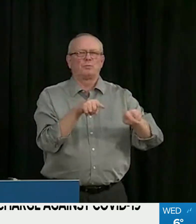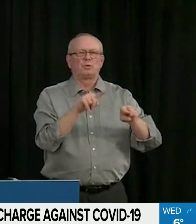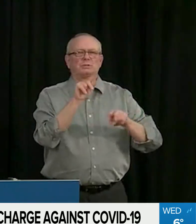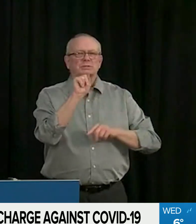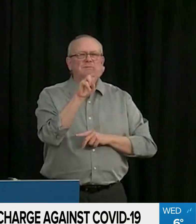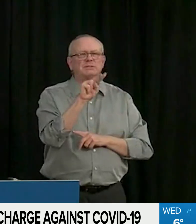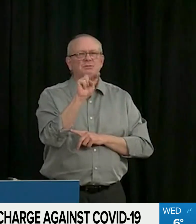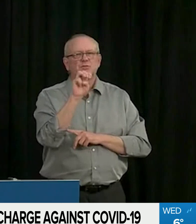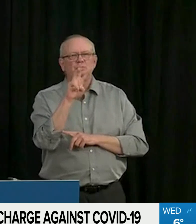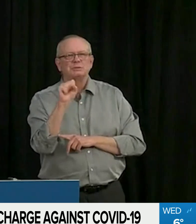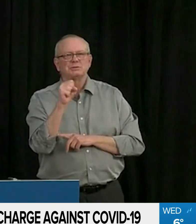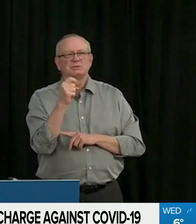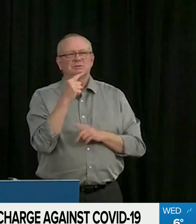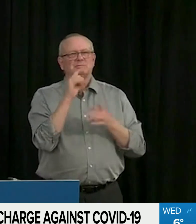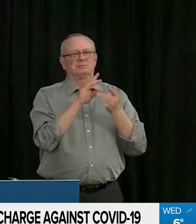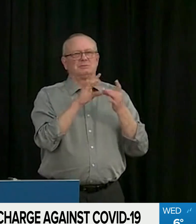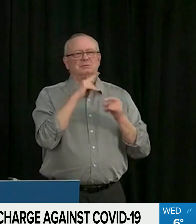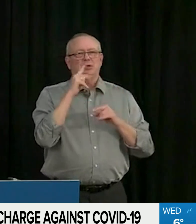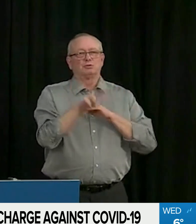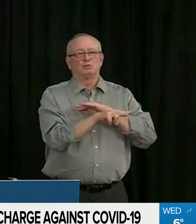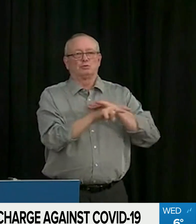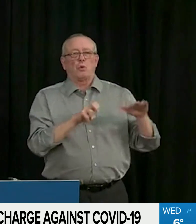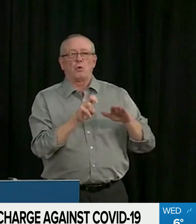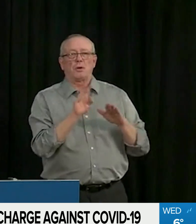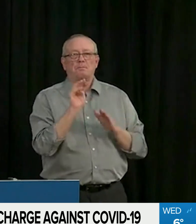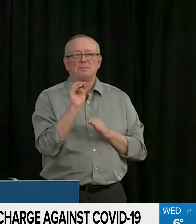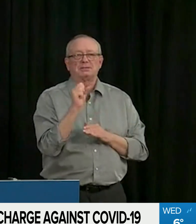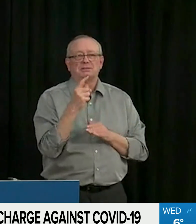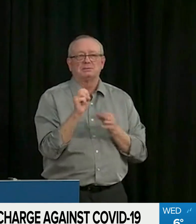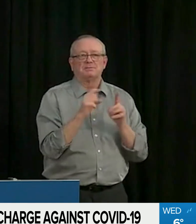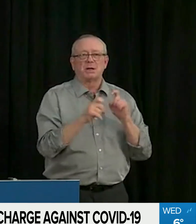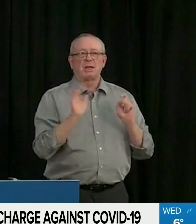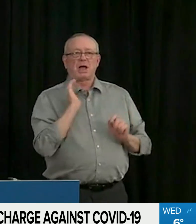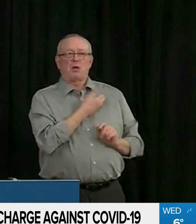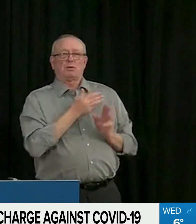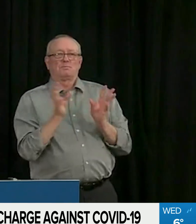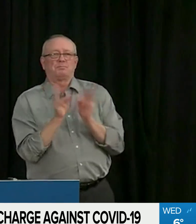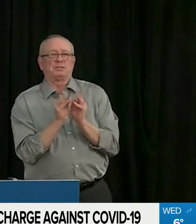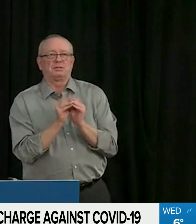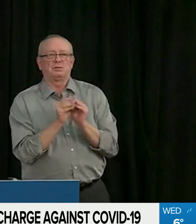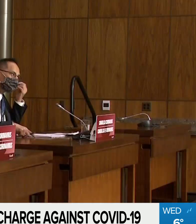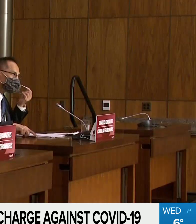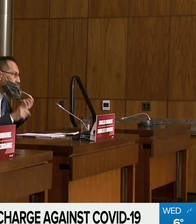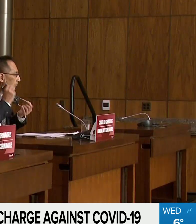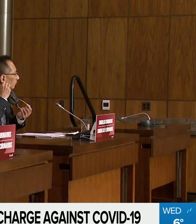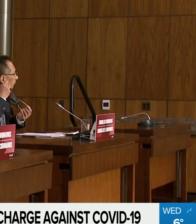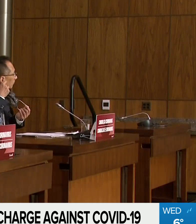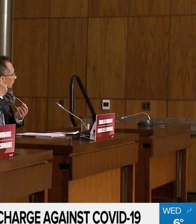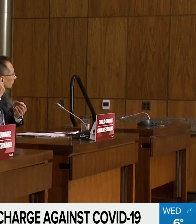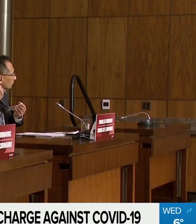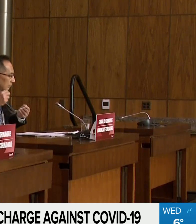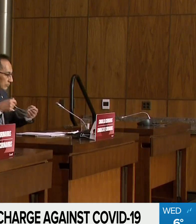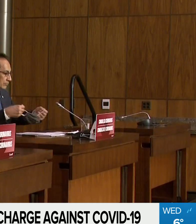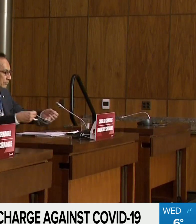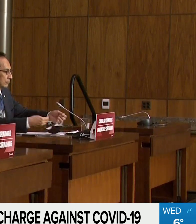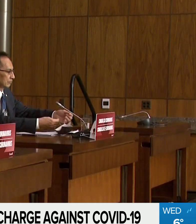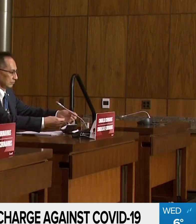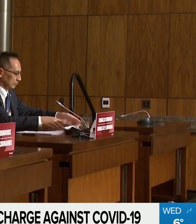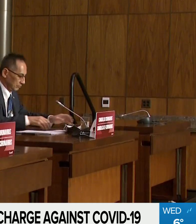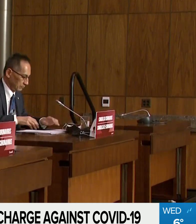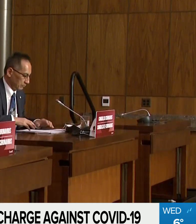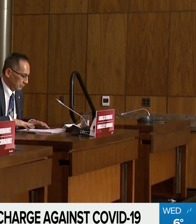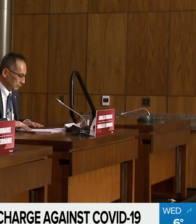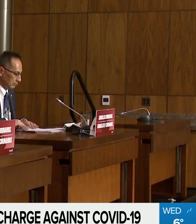apparent similarity. They're the voices of strong, qualified women. The daily updates of COVID-19 case numbers